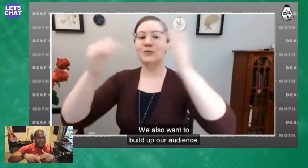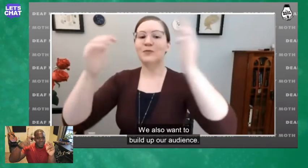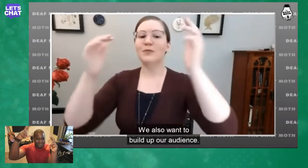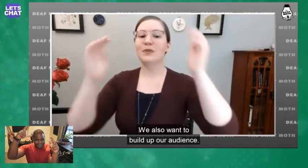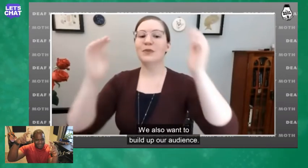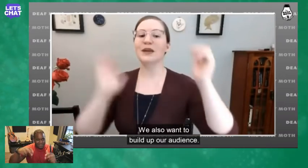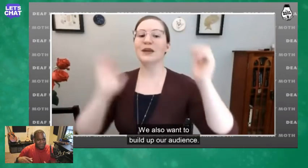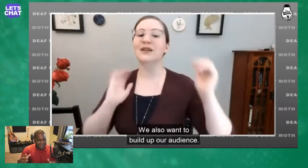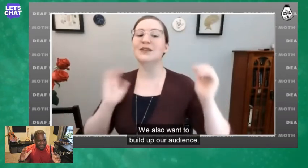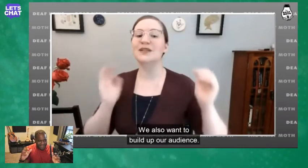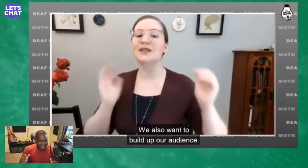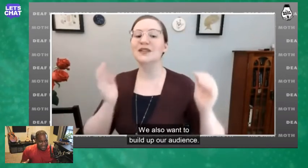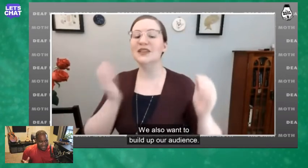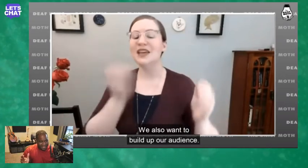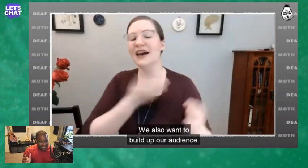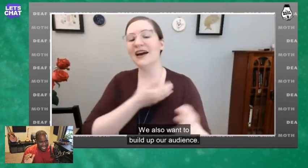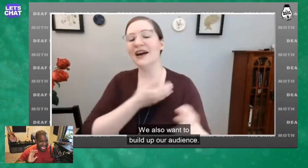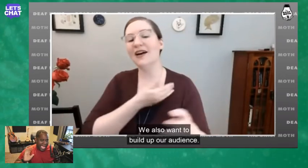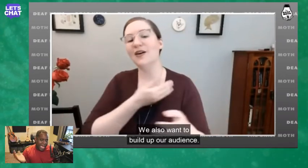build